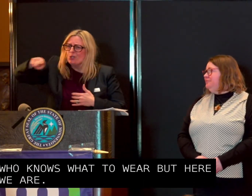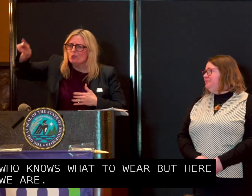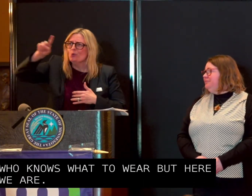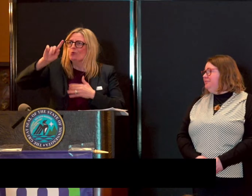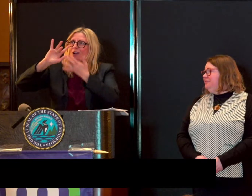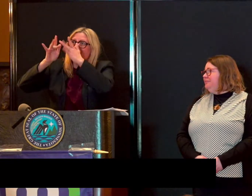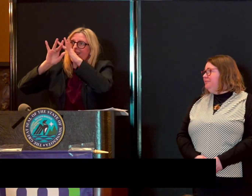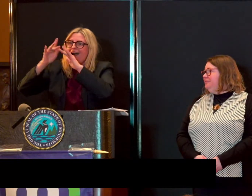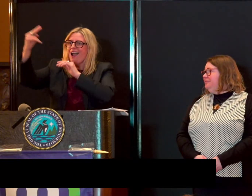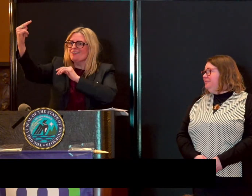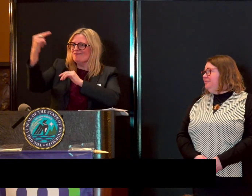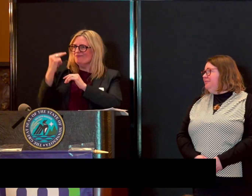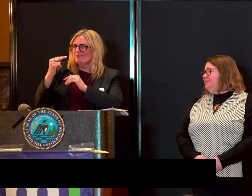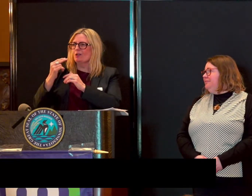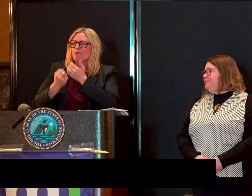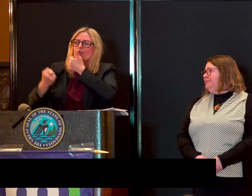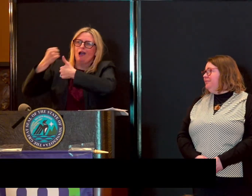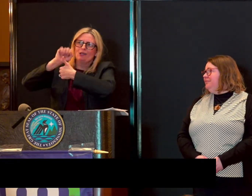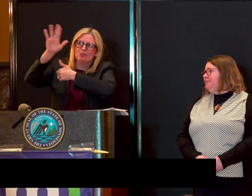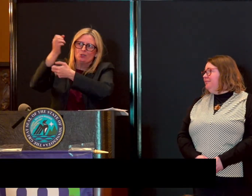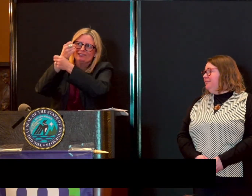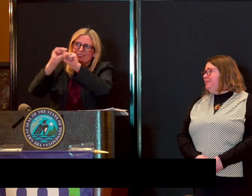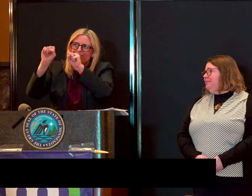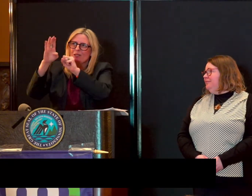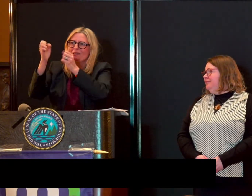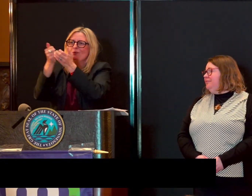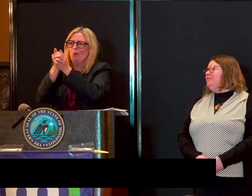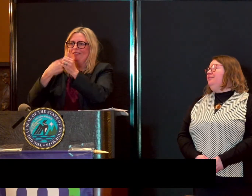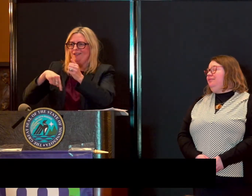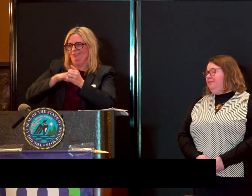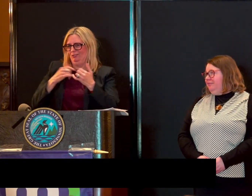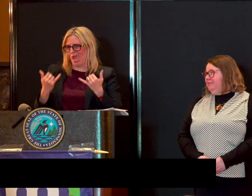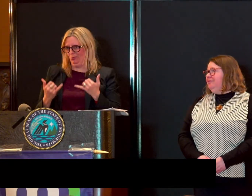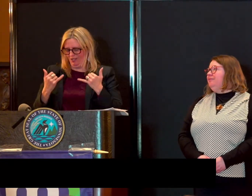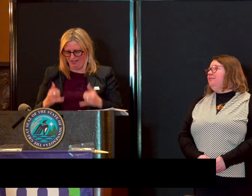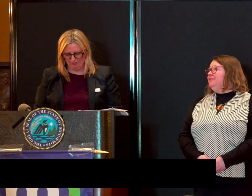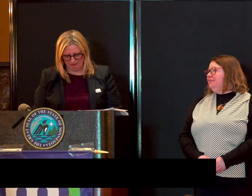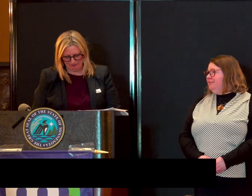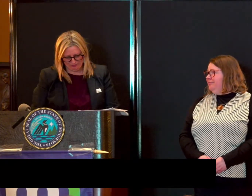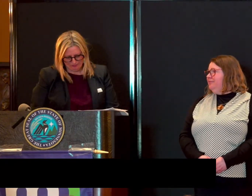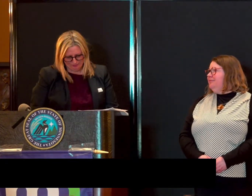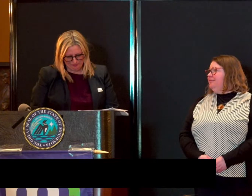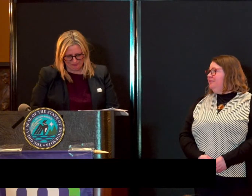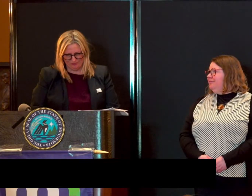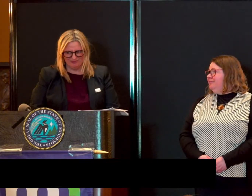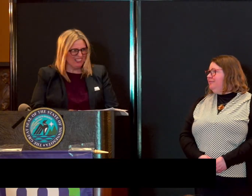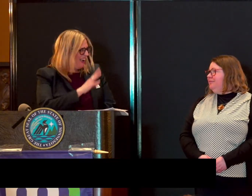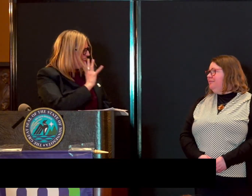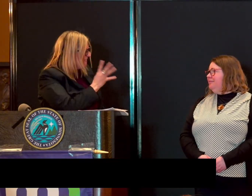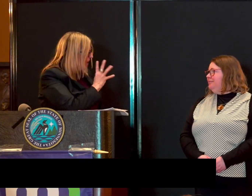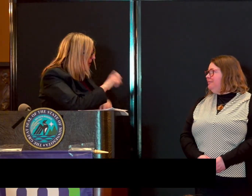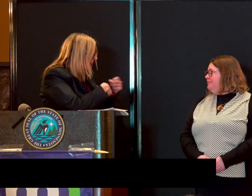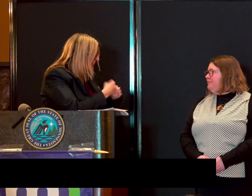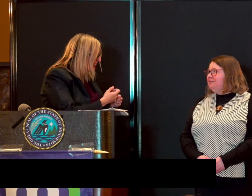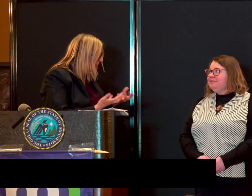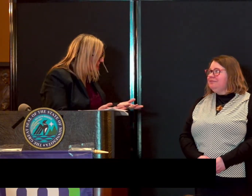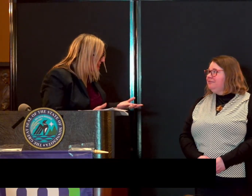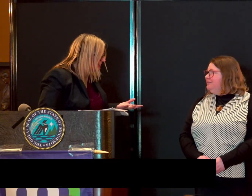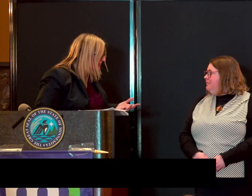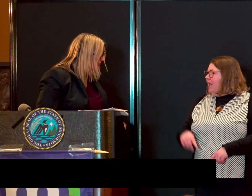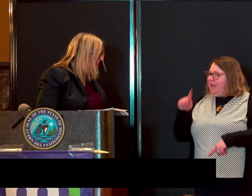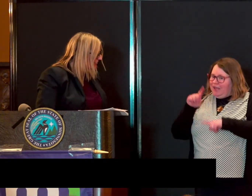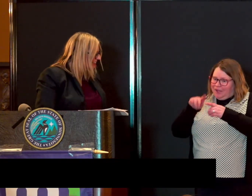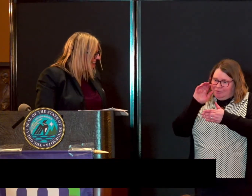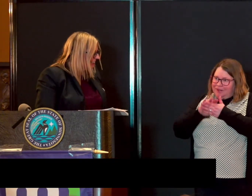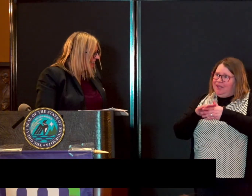We're so glad you're here. We're so glad those of you who are watching us streaming are online and here too, and you're safe at